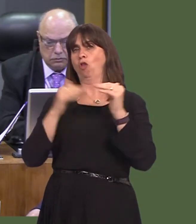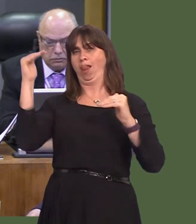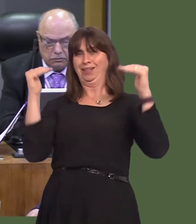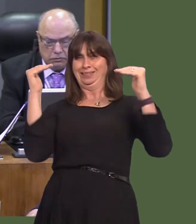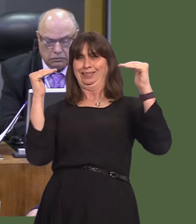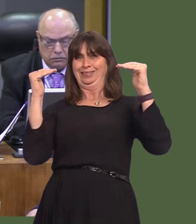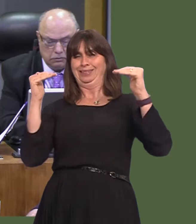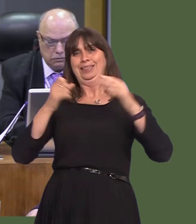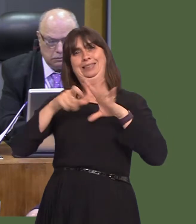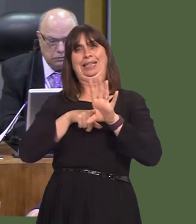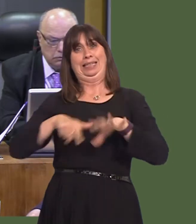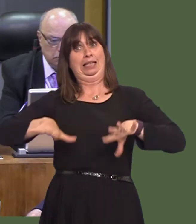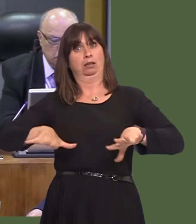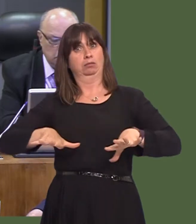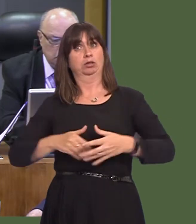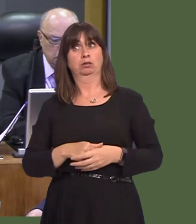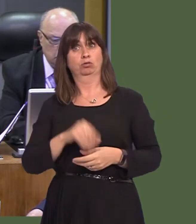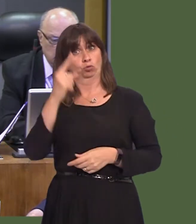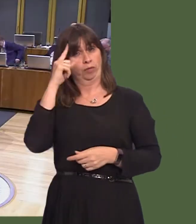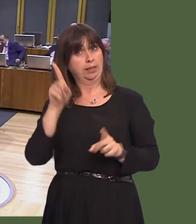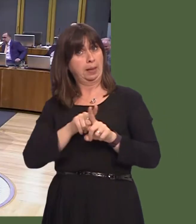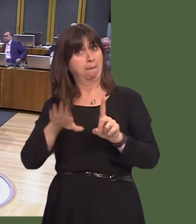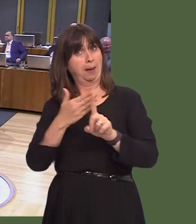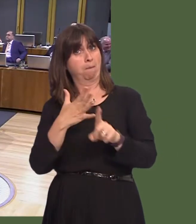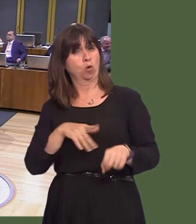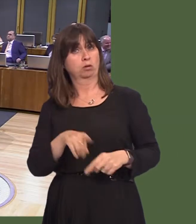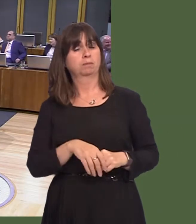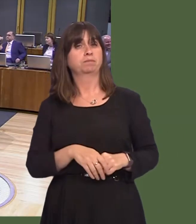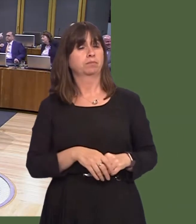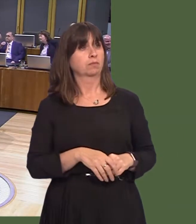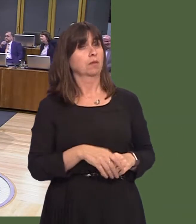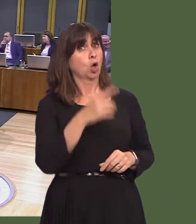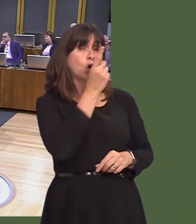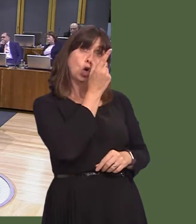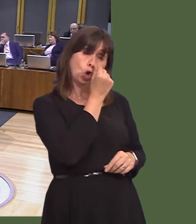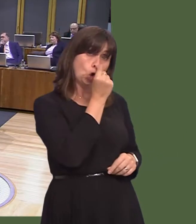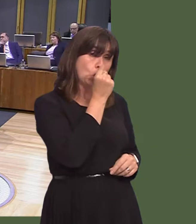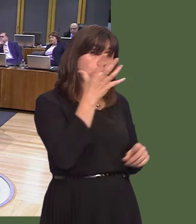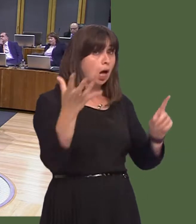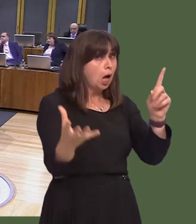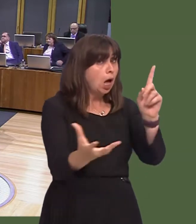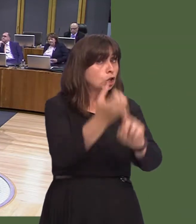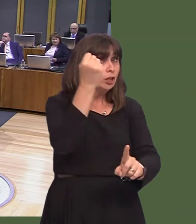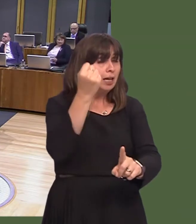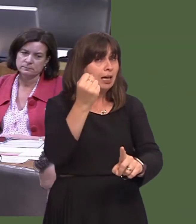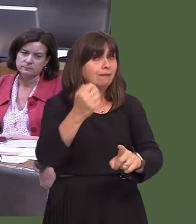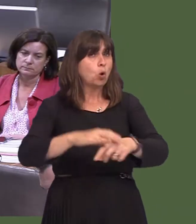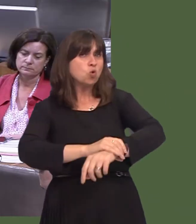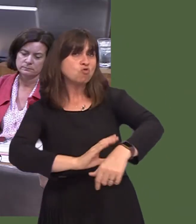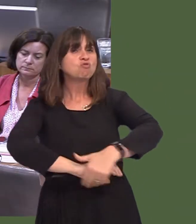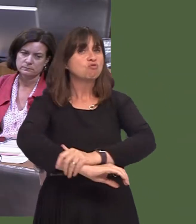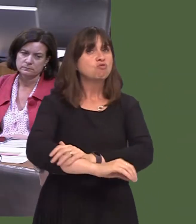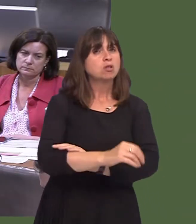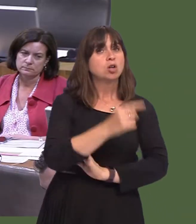in the UK. I wonder if you share this type of ambition. Ambitious. I think it's something that is potentially achievable. It's something I know that the